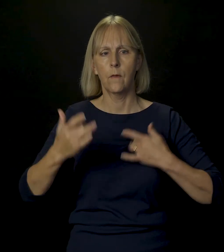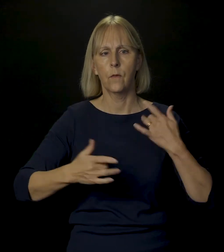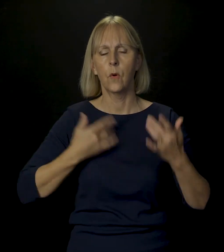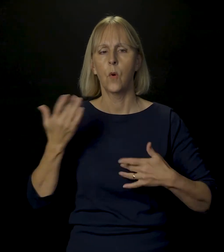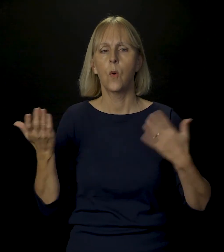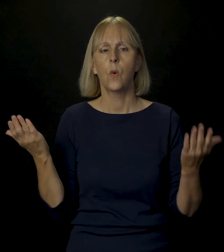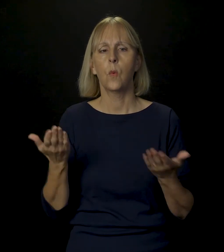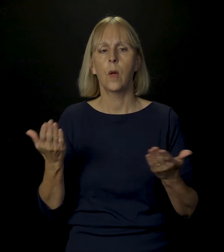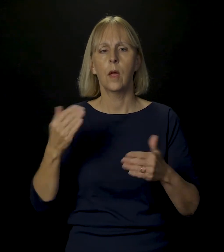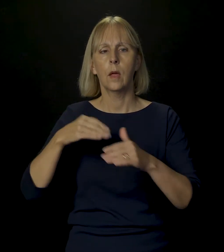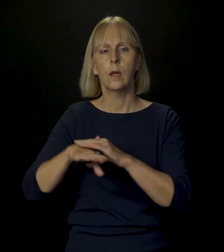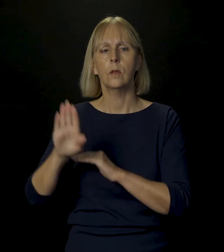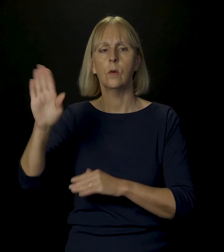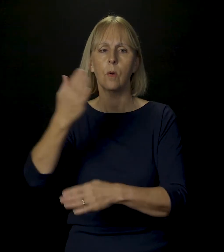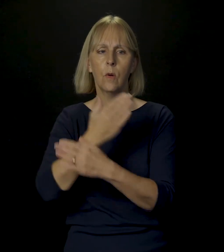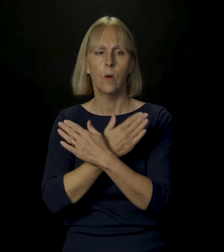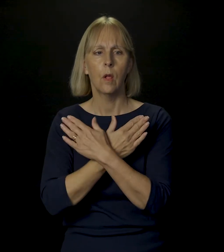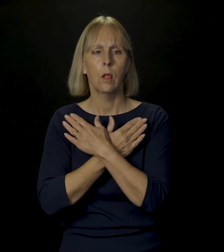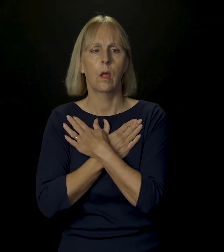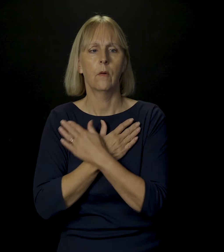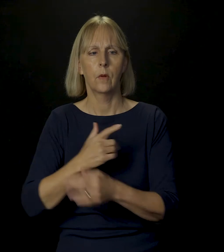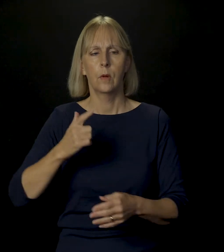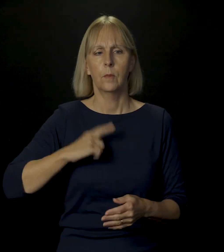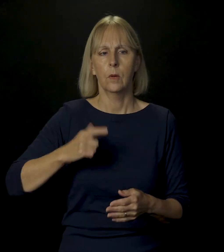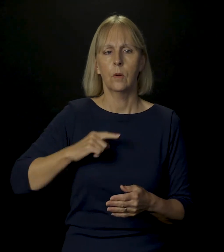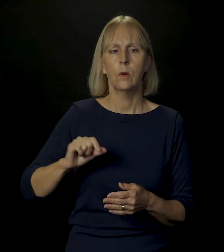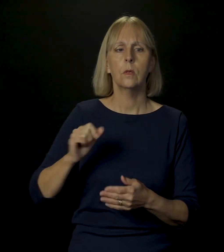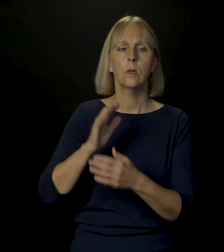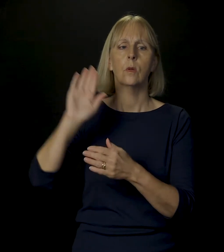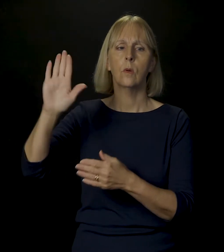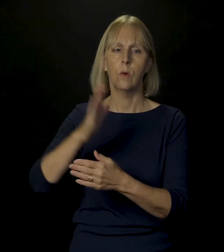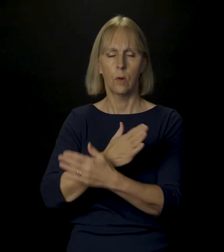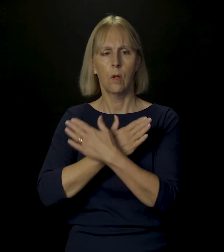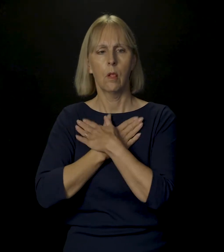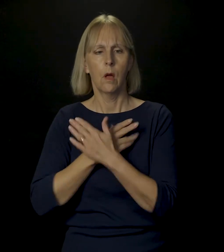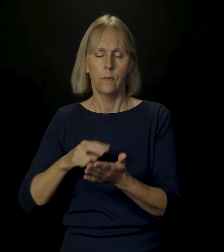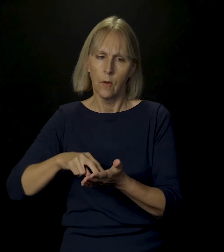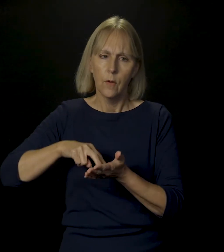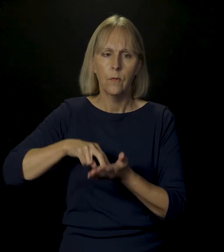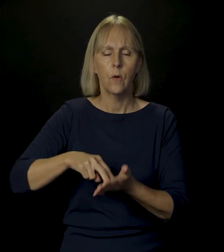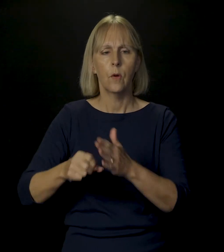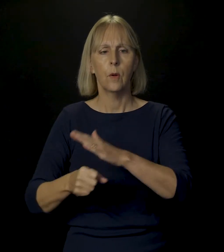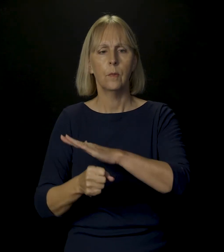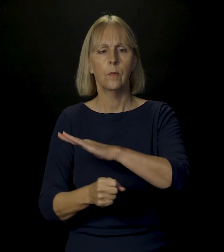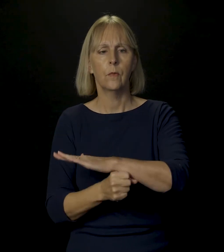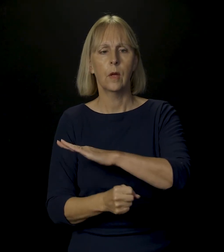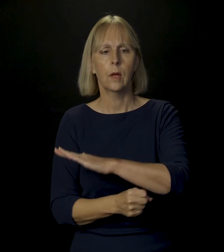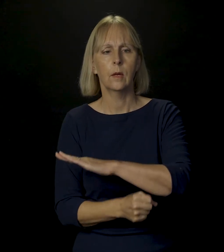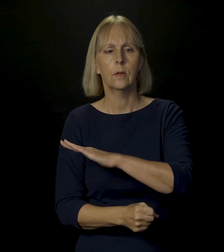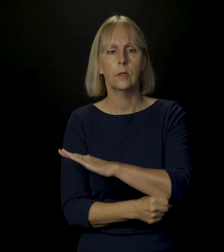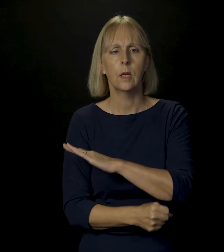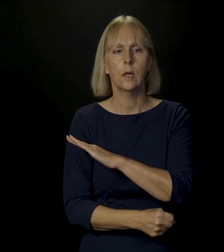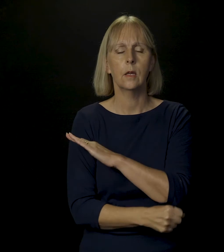Life Upon Your Love It Is A The